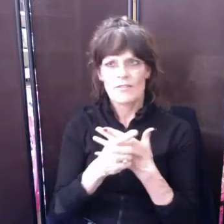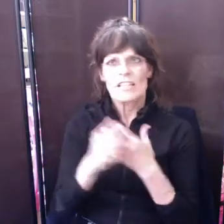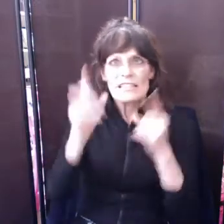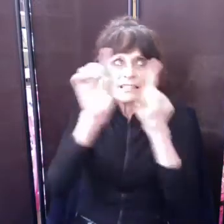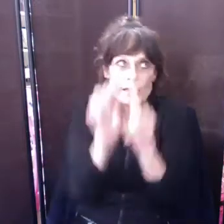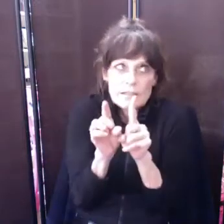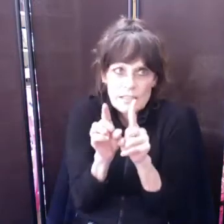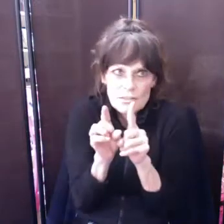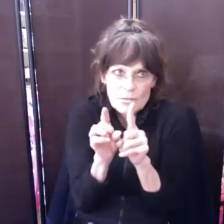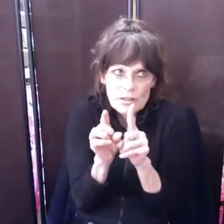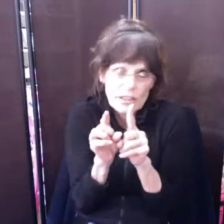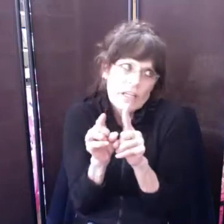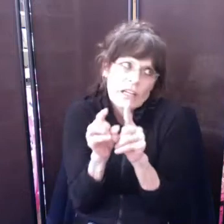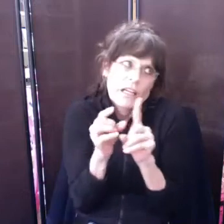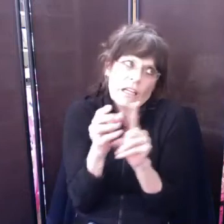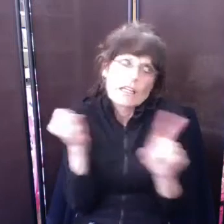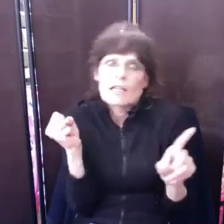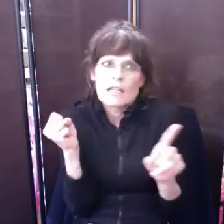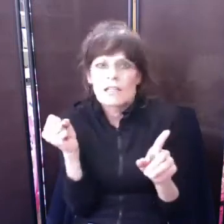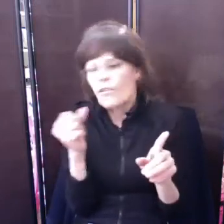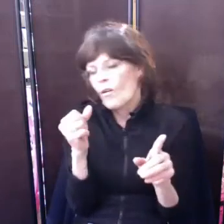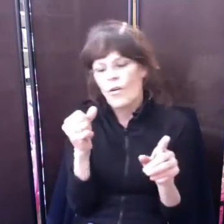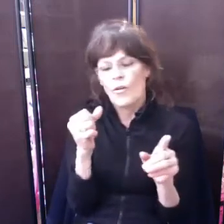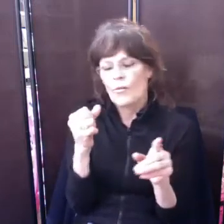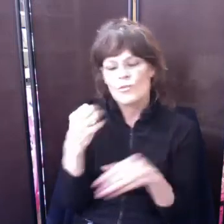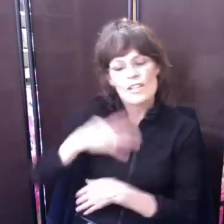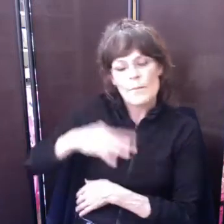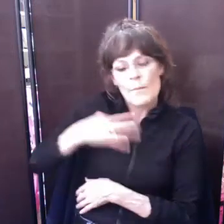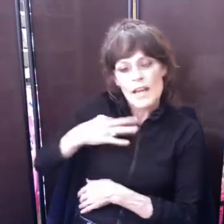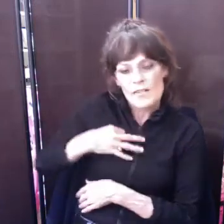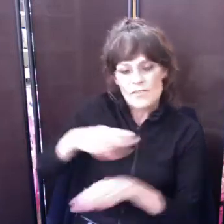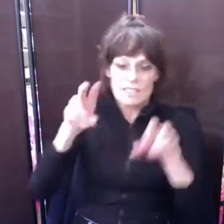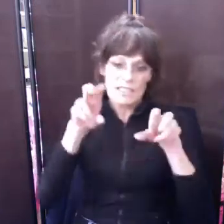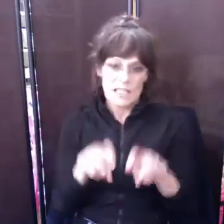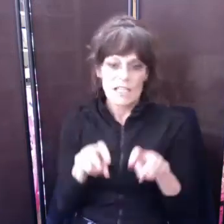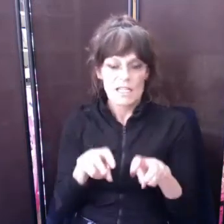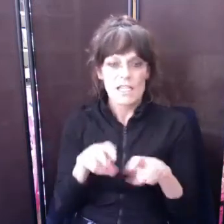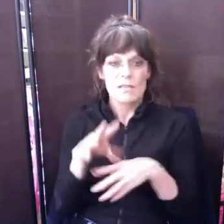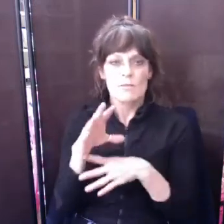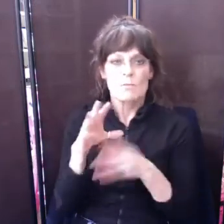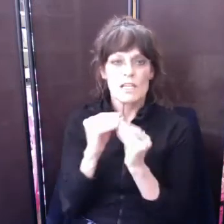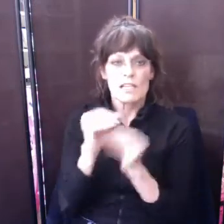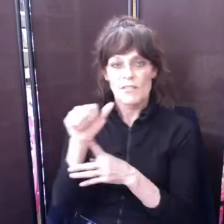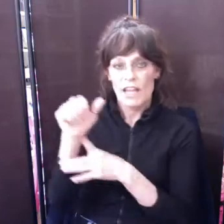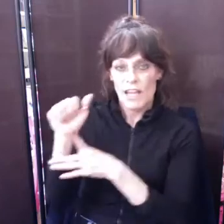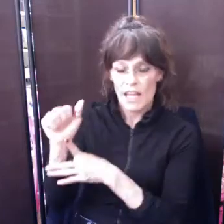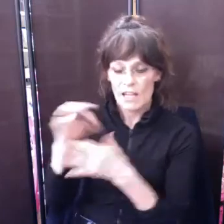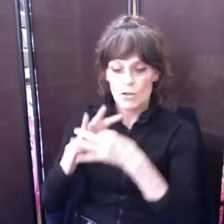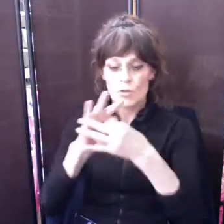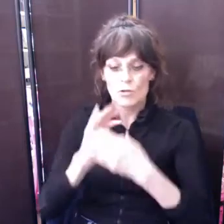derive enormous benefit from sitting in meetings of Alcoholics Anonymous. And according to our 12-step and the 12 and 12,